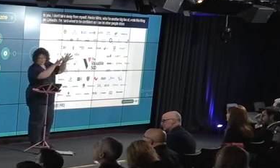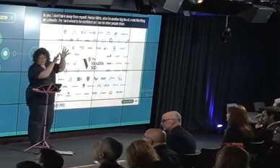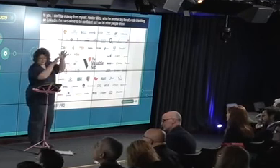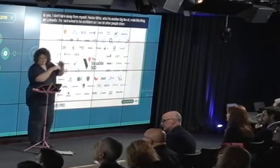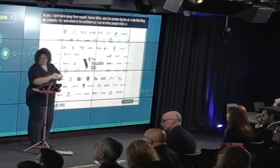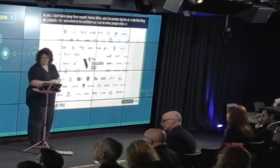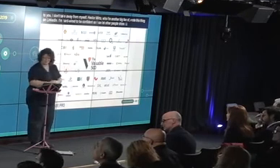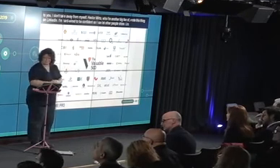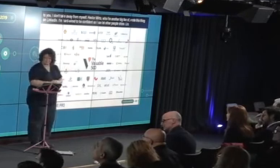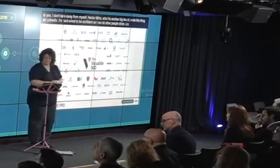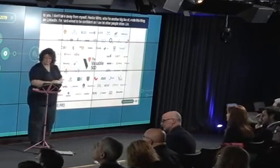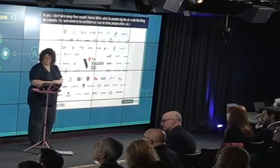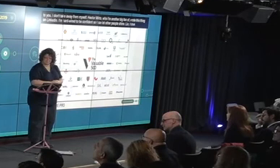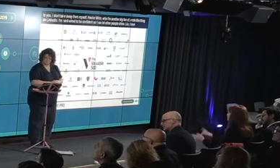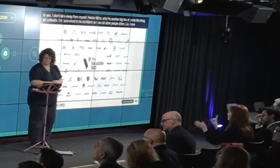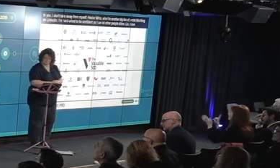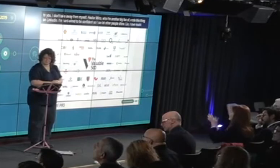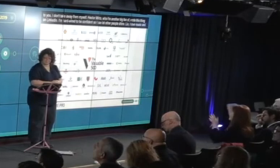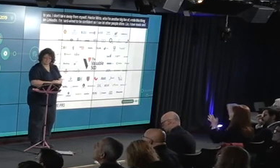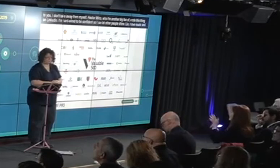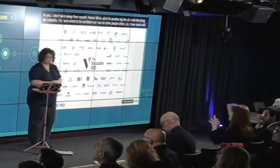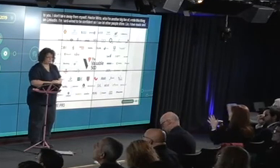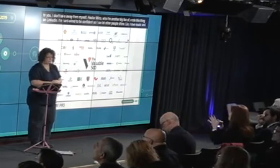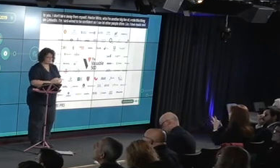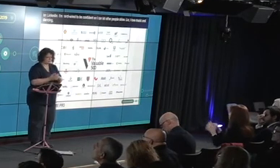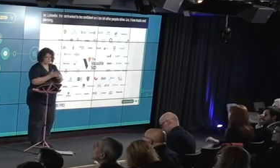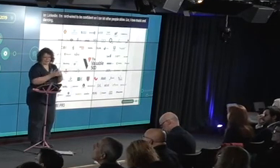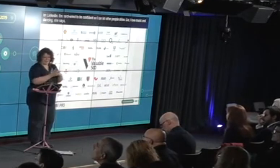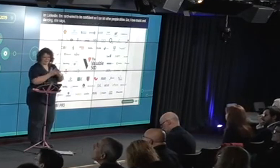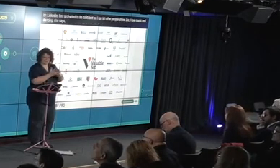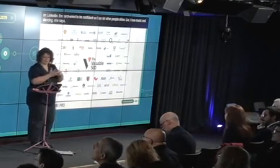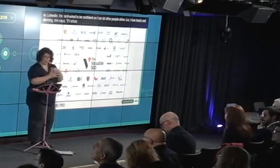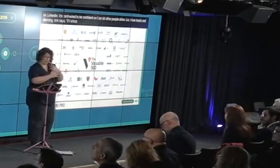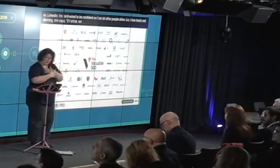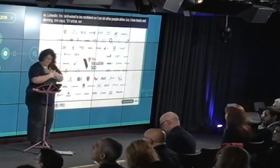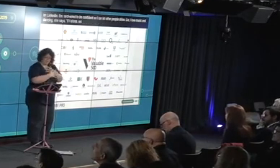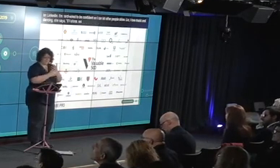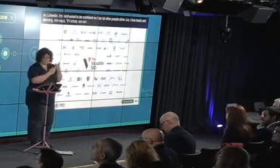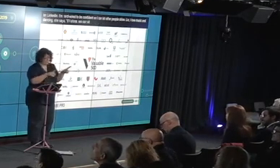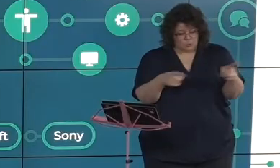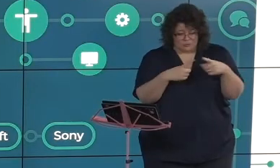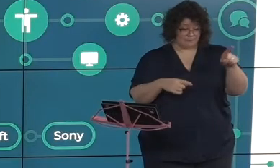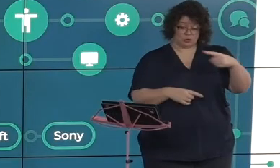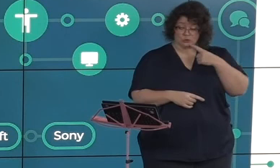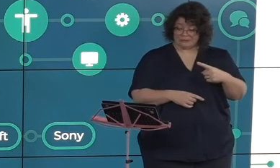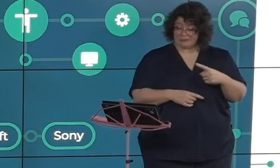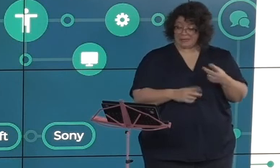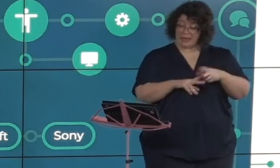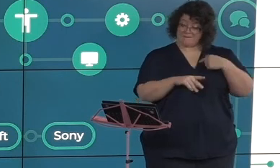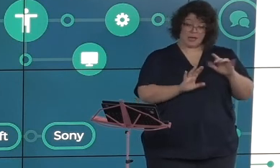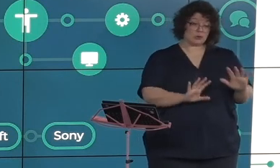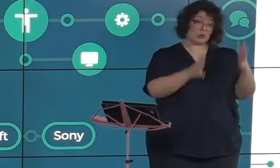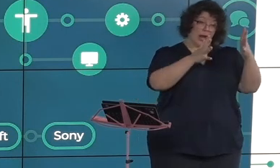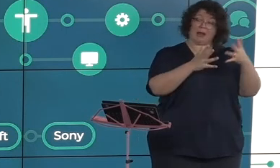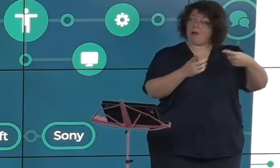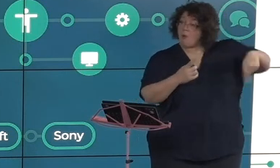She says, if I shine, we can all shine. And I think technology gives us a chance to all have the